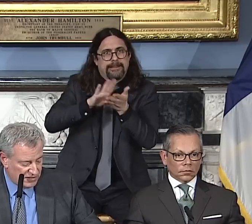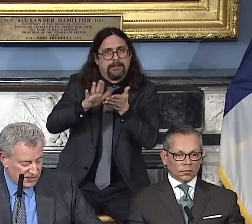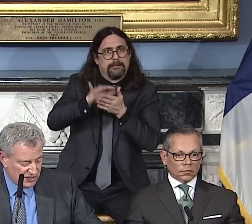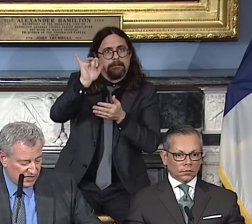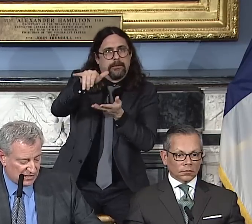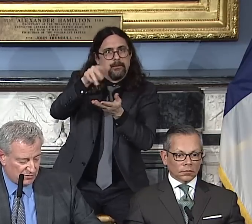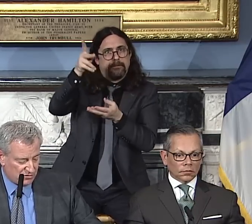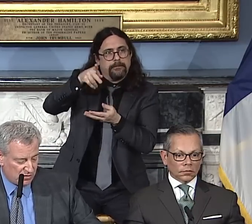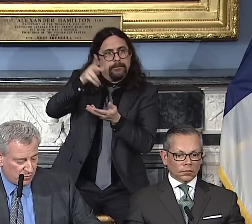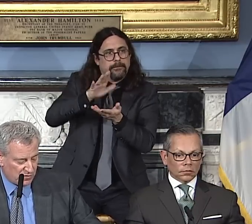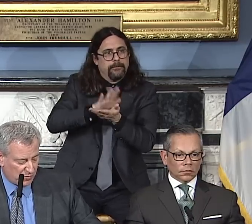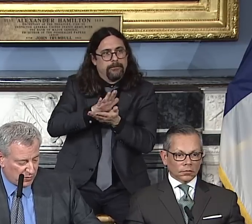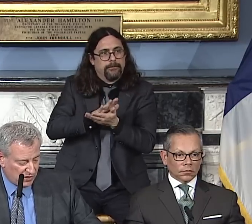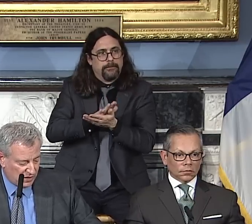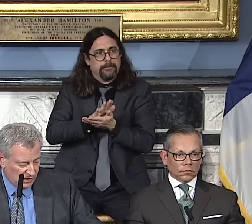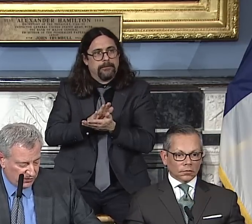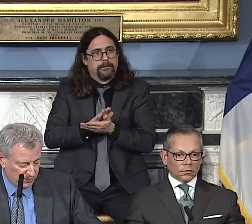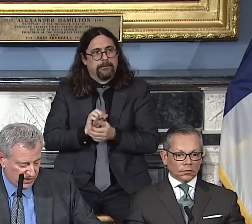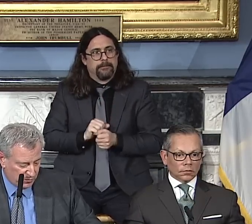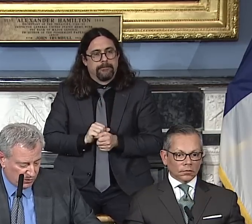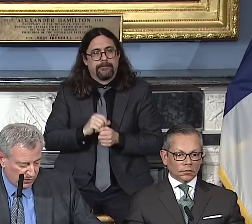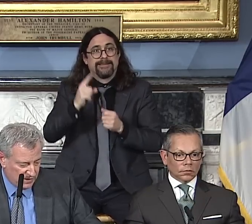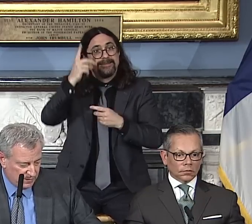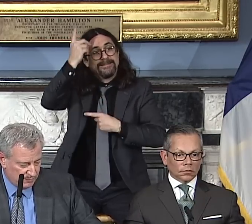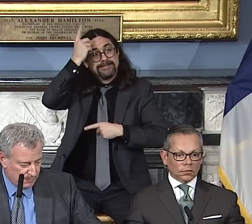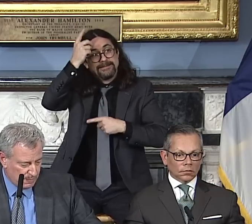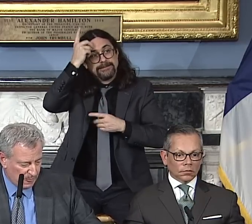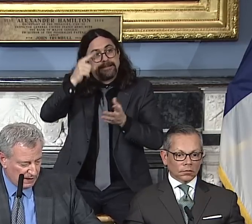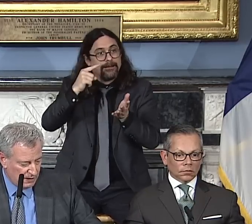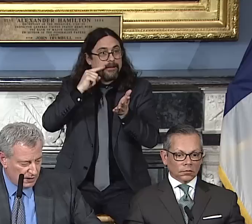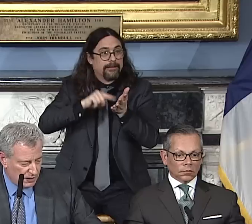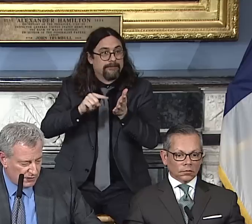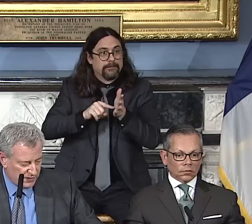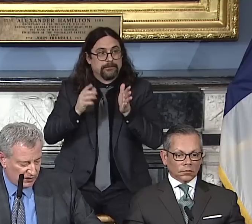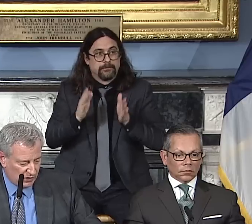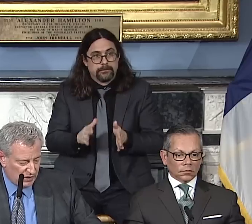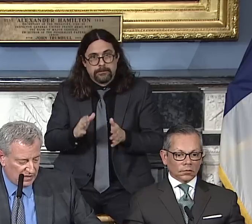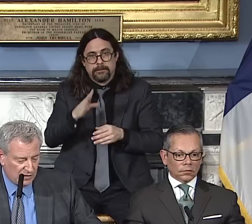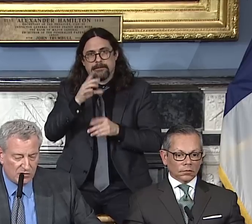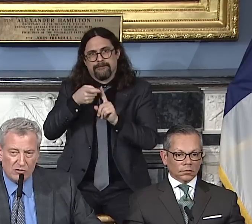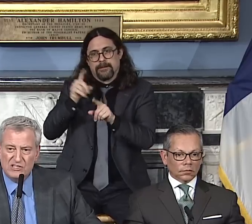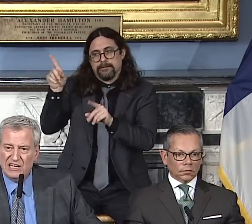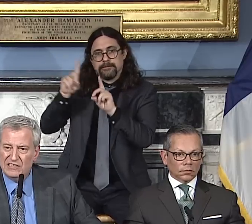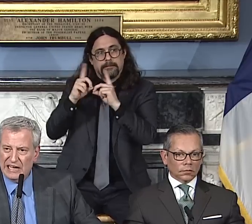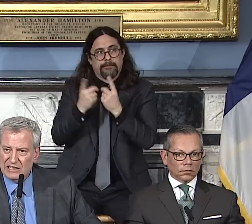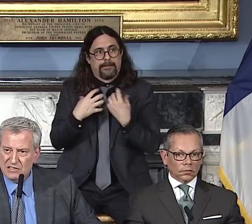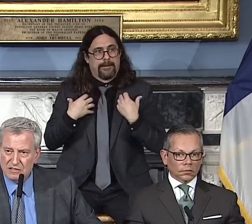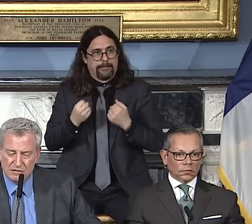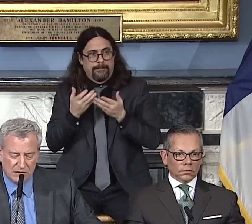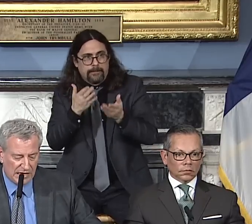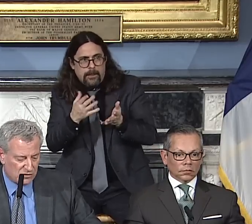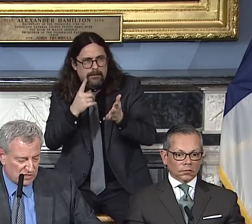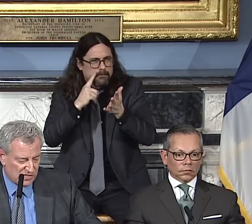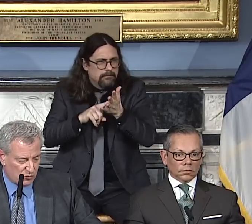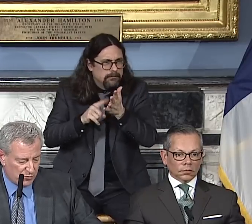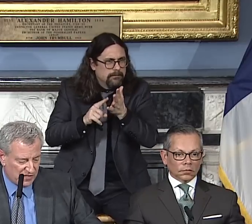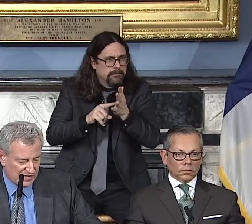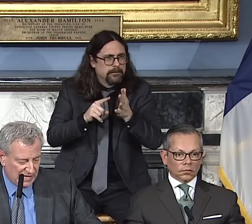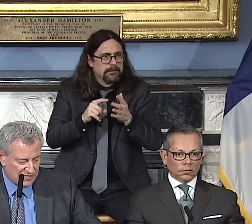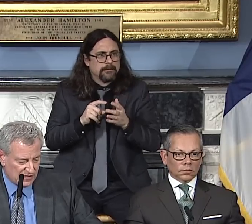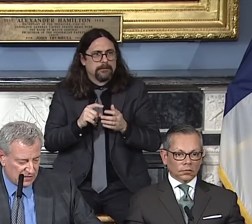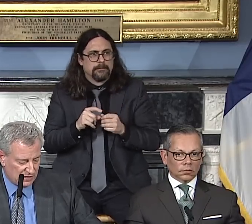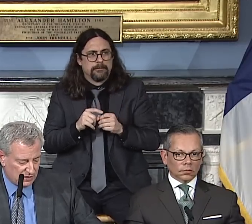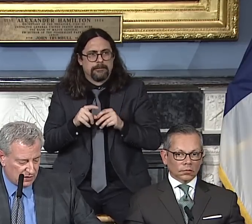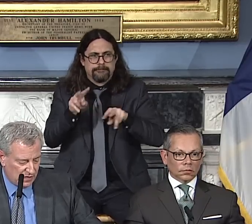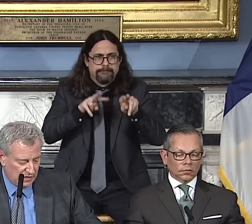The disease detectives from the Department of Health have been deployed to figure out any close contacts, as we said would be